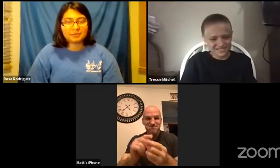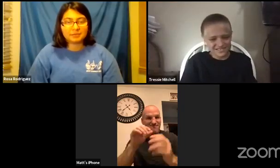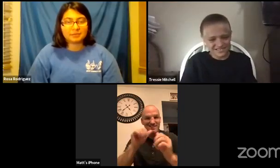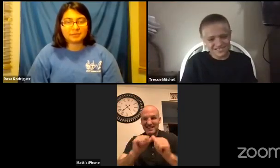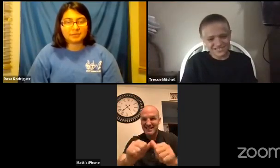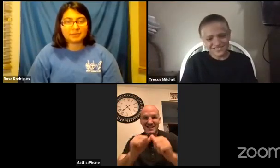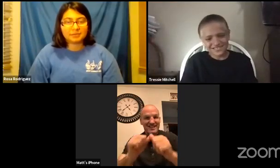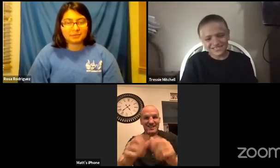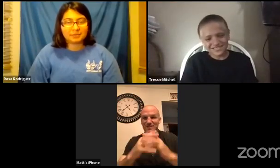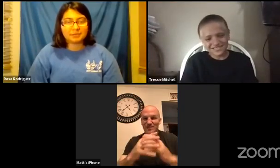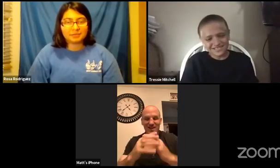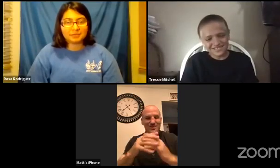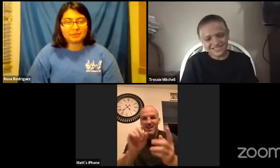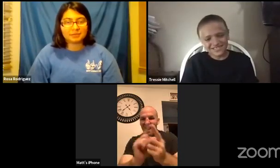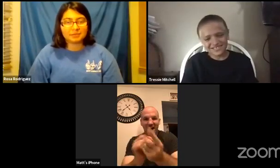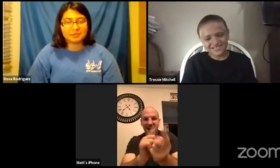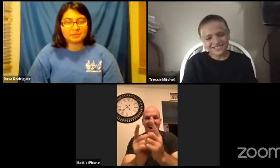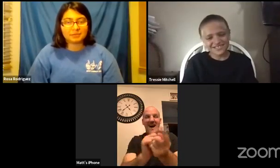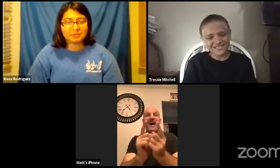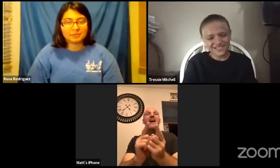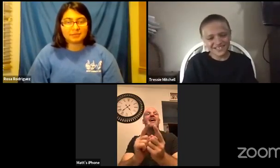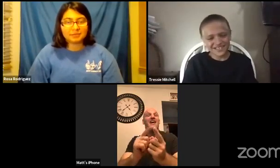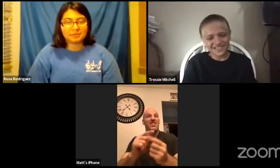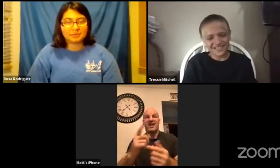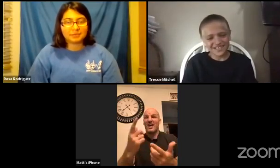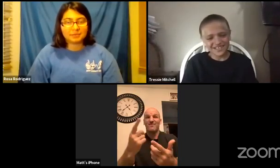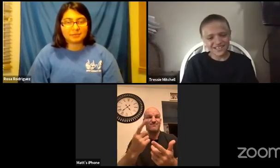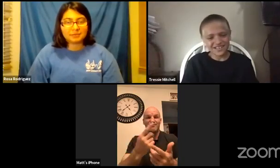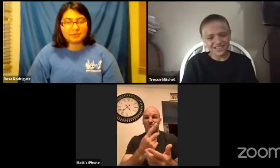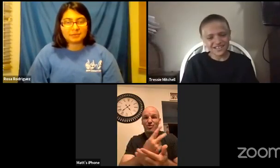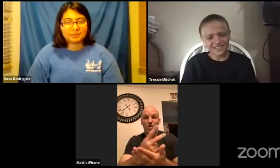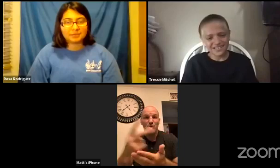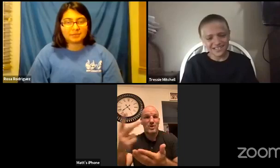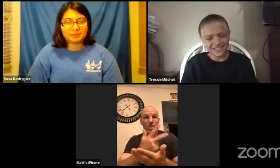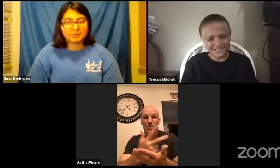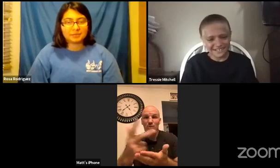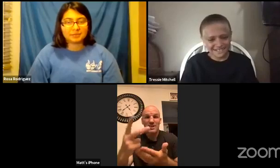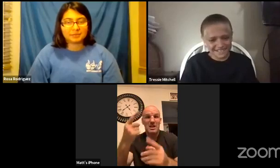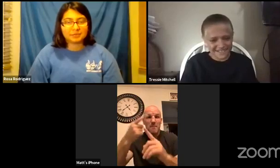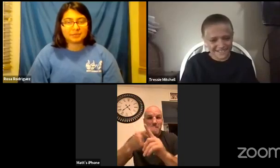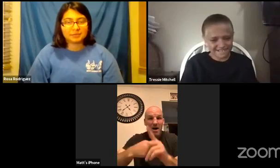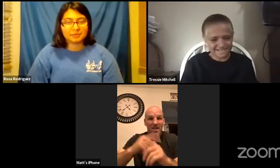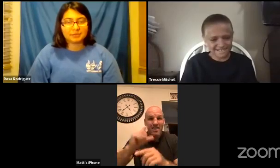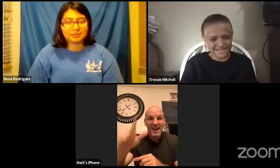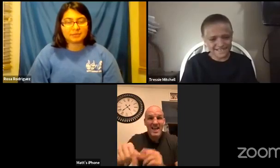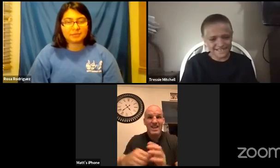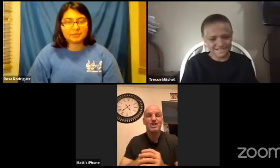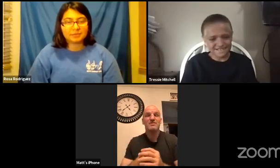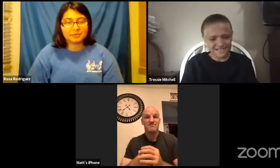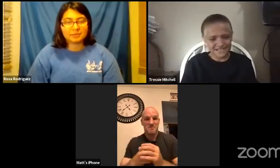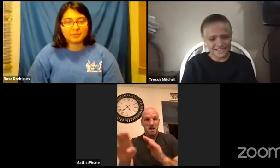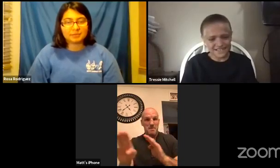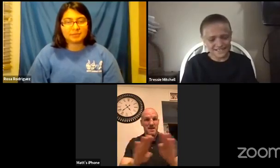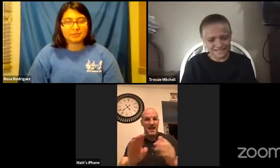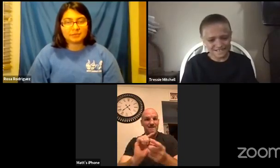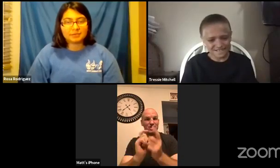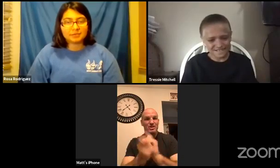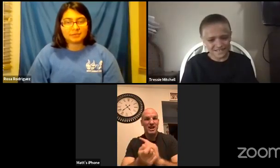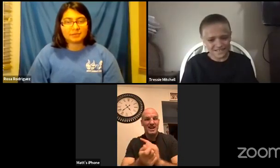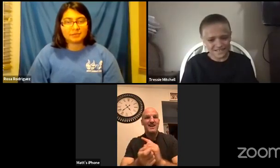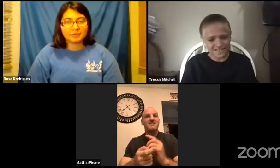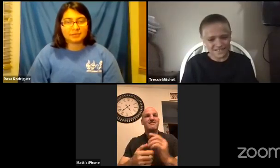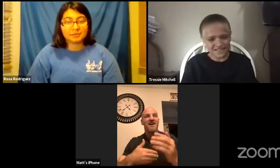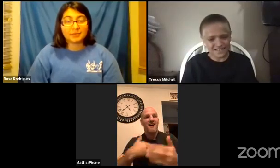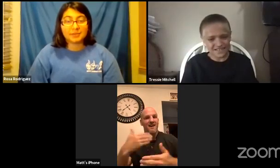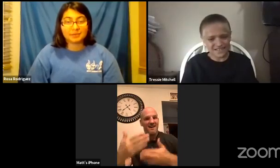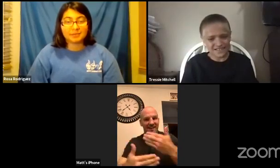pinned the guy down and realized that this was really my passion. We went at it for 2 or 3